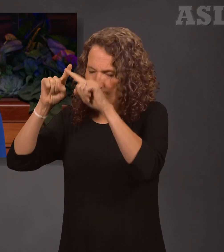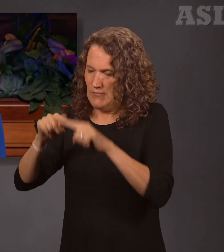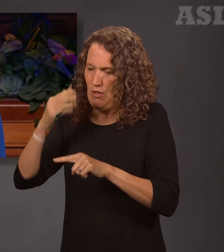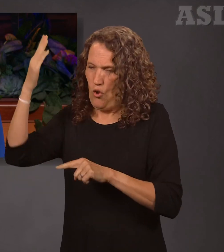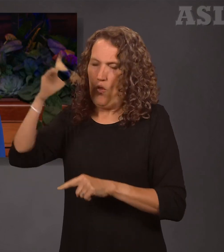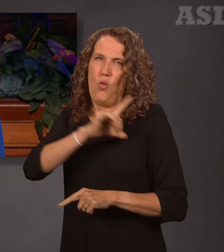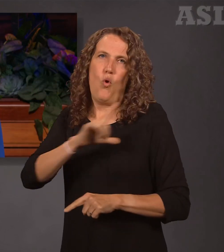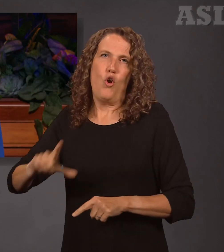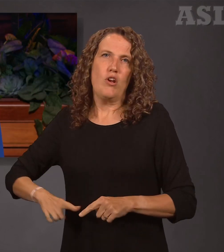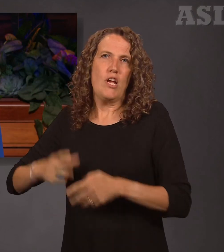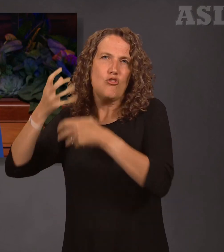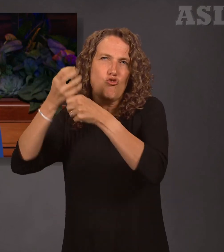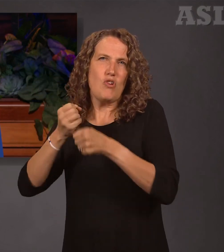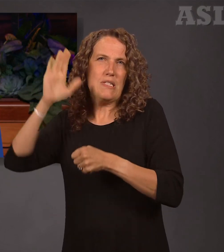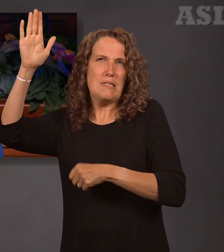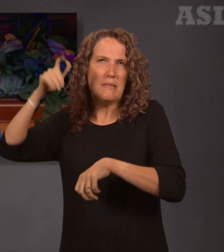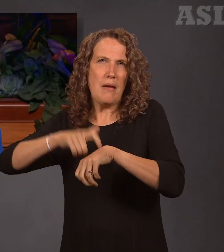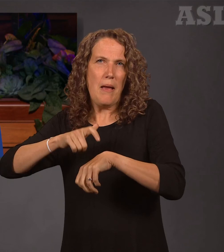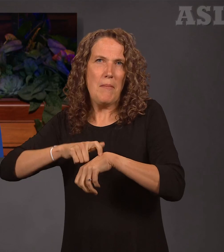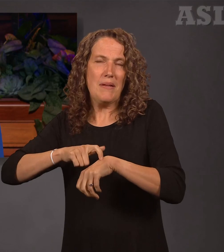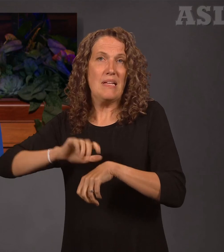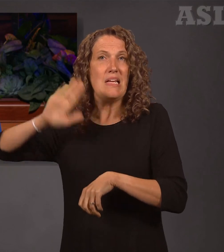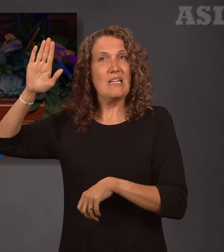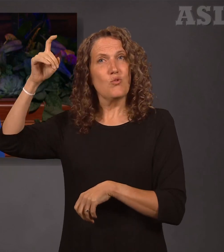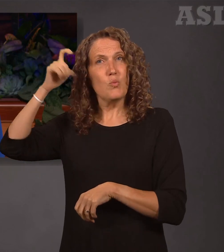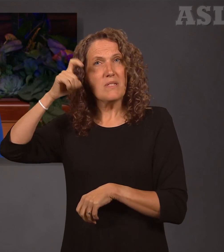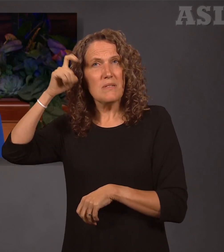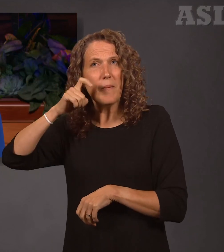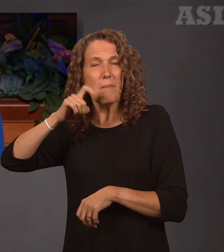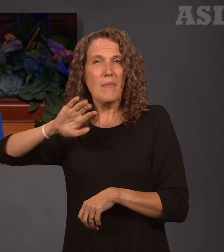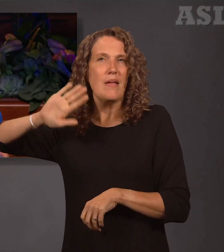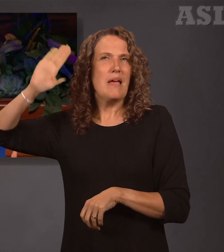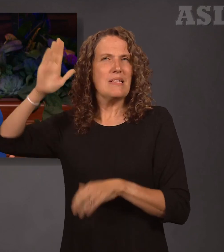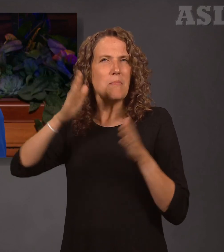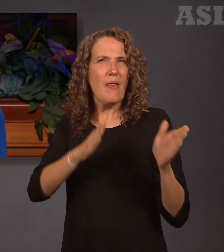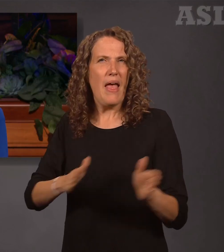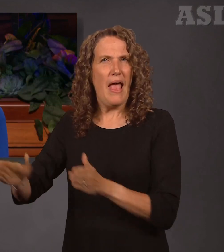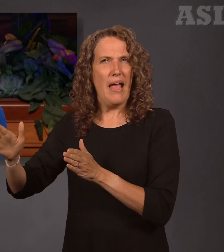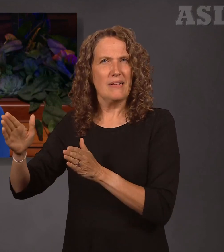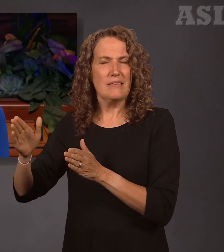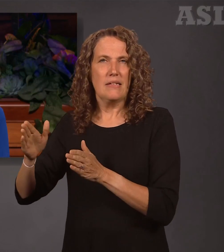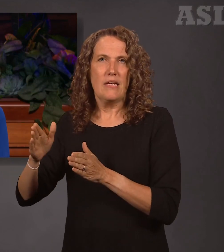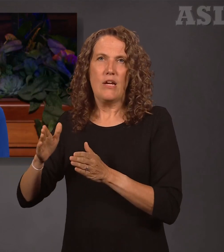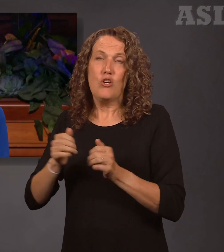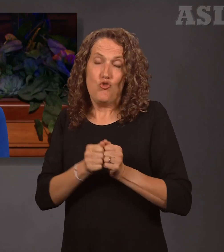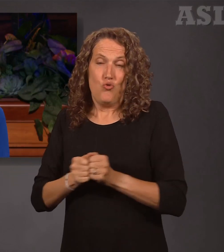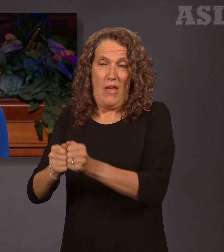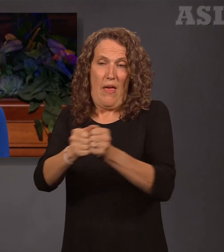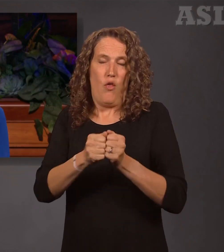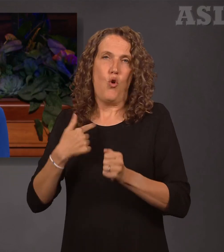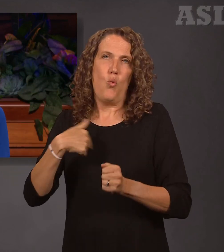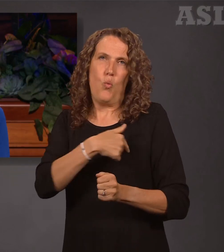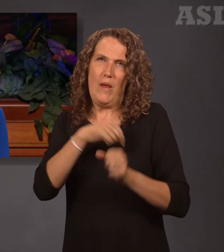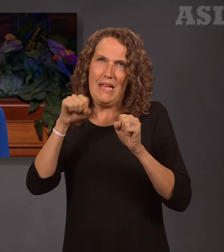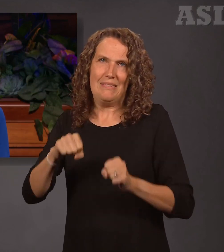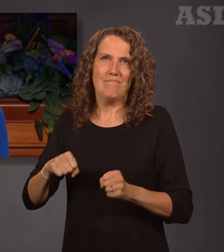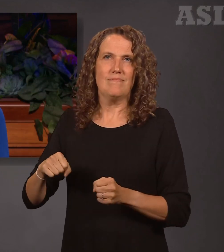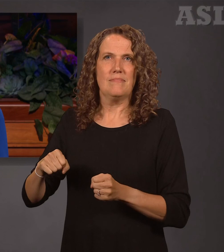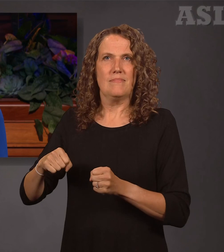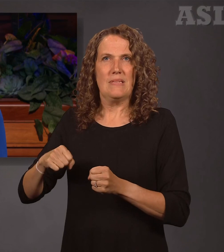him his timing his wisdom his plan arm and arm with you I want to stand with him